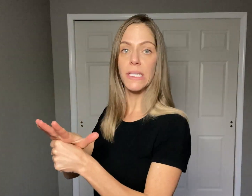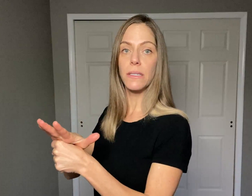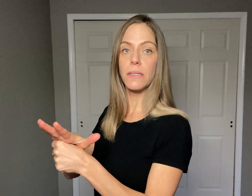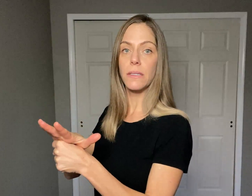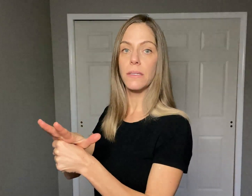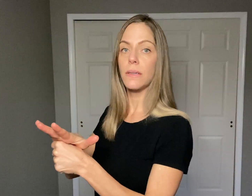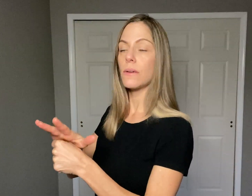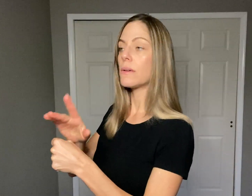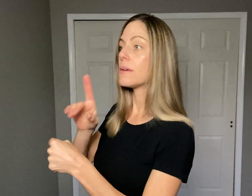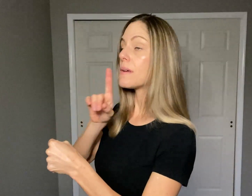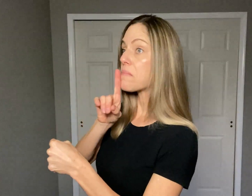Promise.